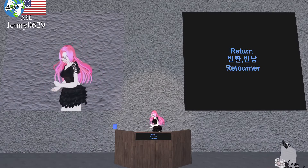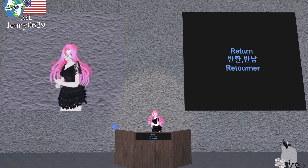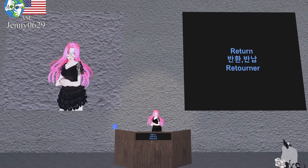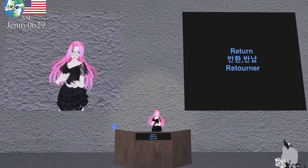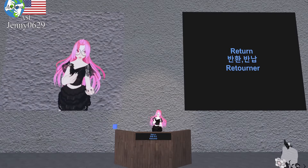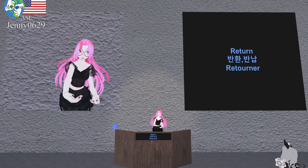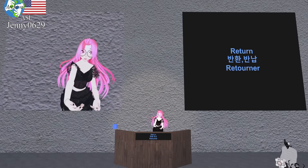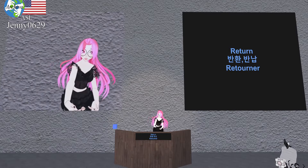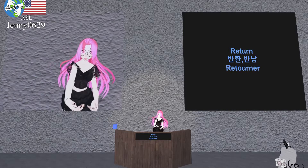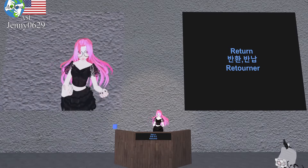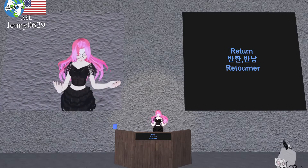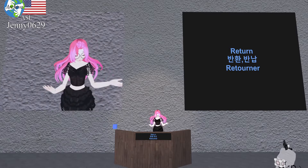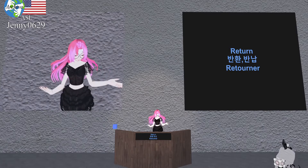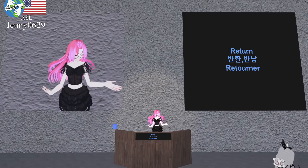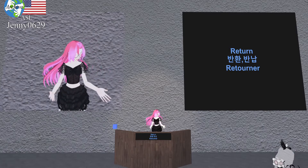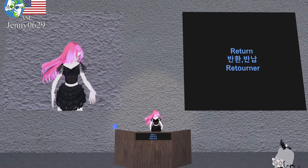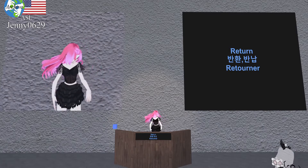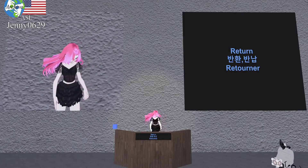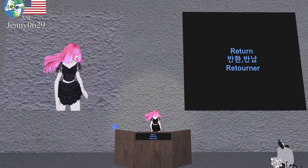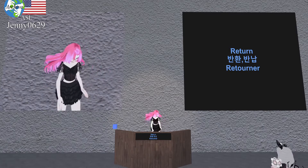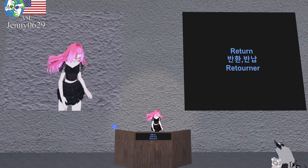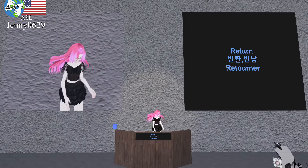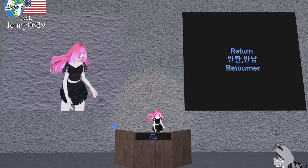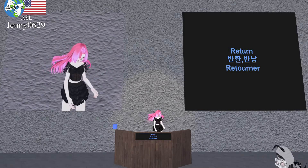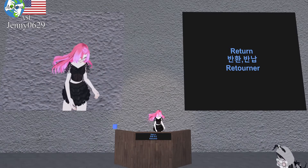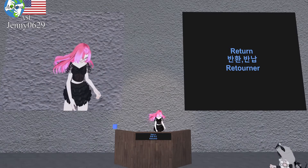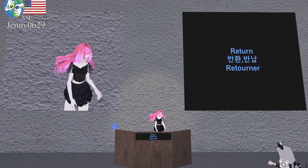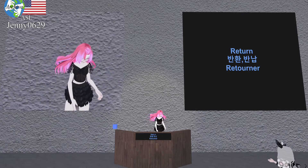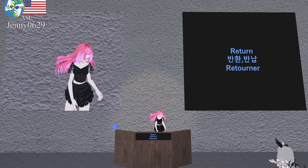it, you switch it out, and you give it back.